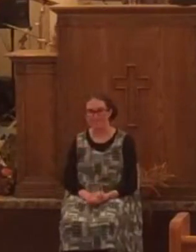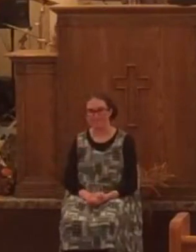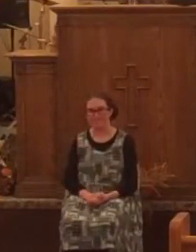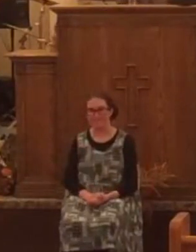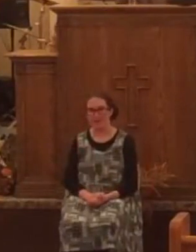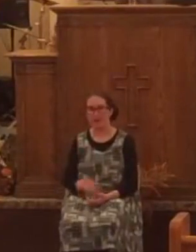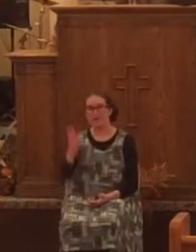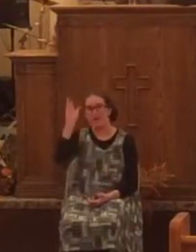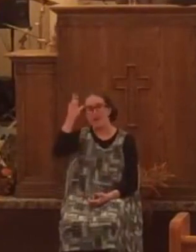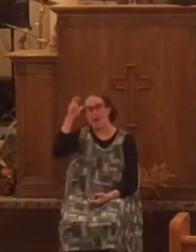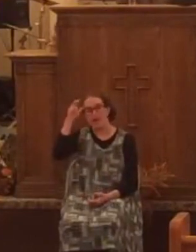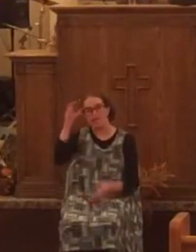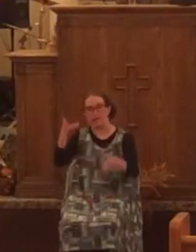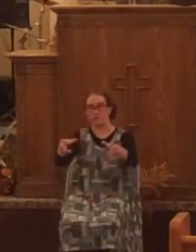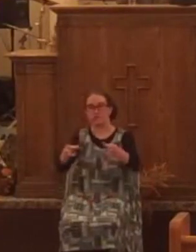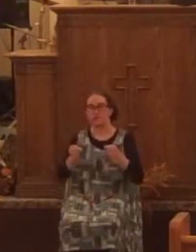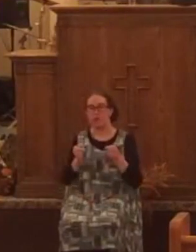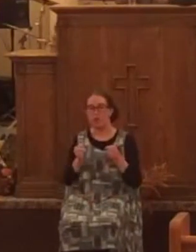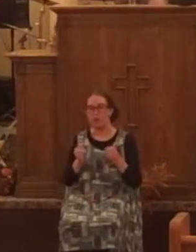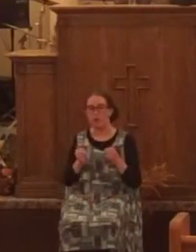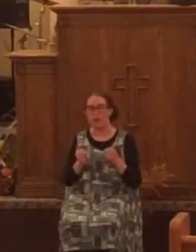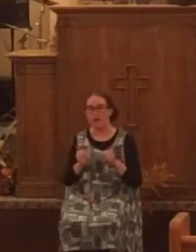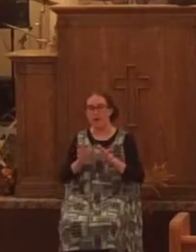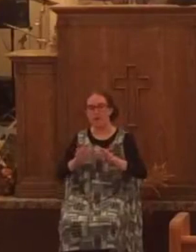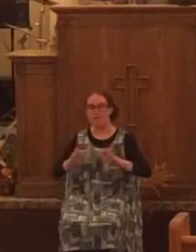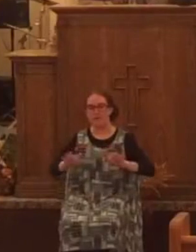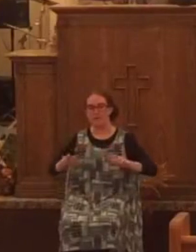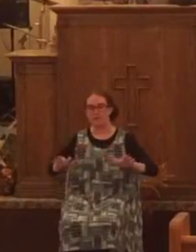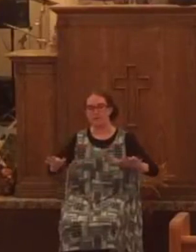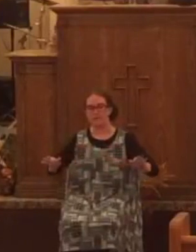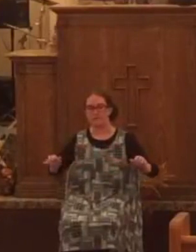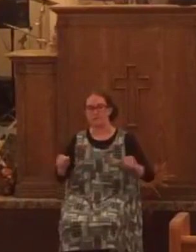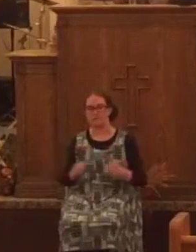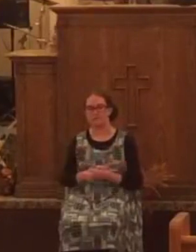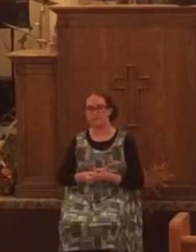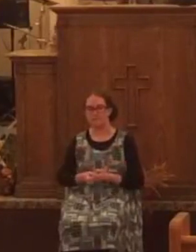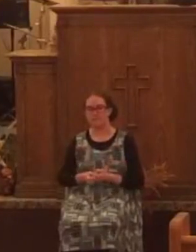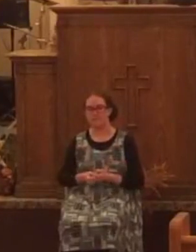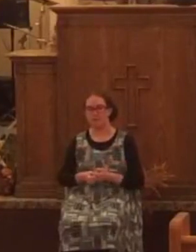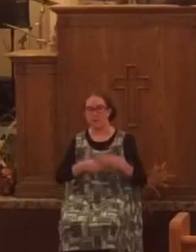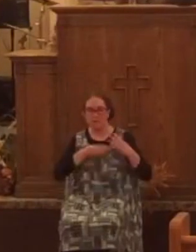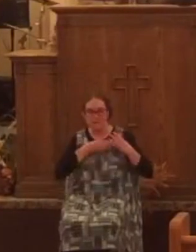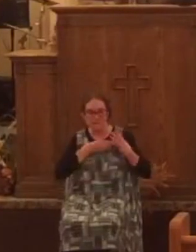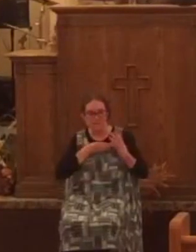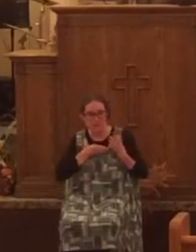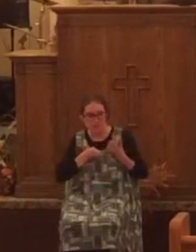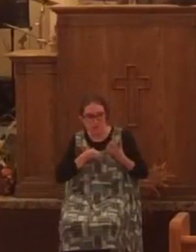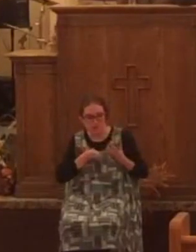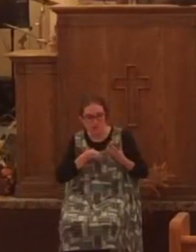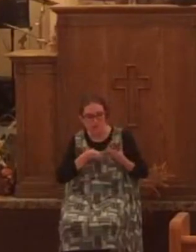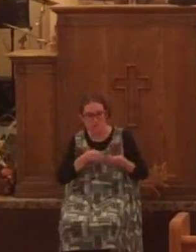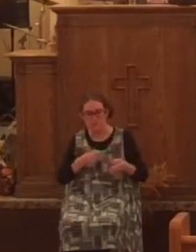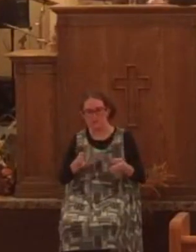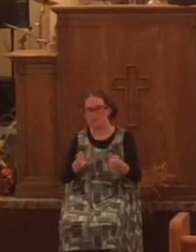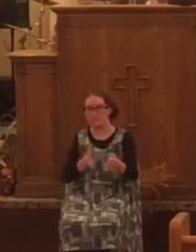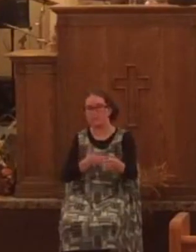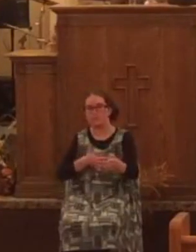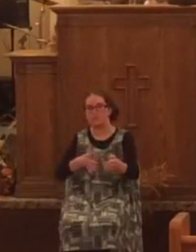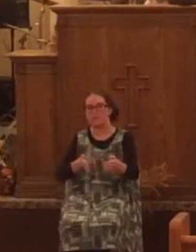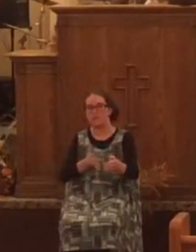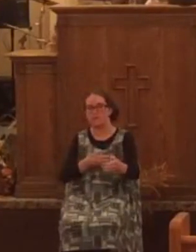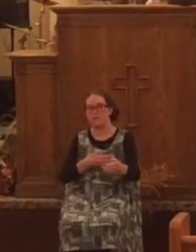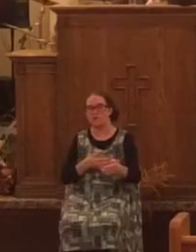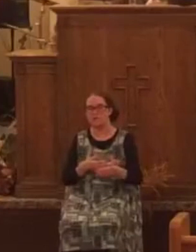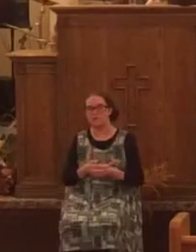Yes, sir. Amen. The enemy stolen the music. Right. Perverted the songs.